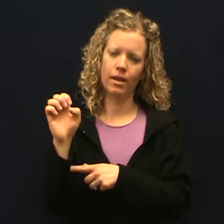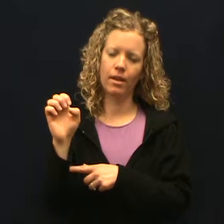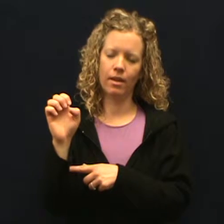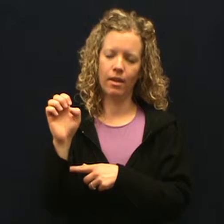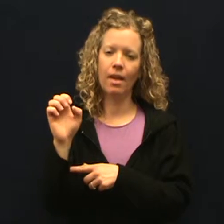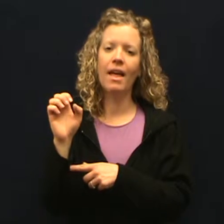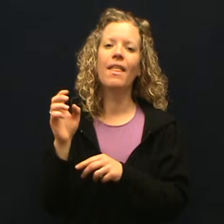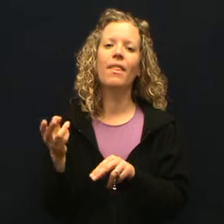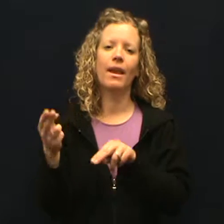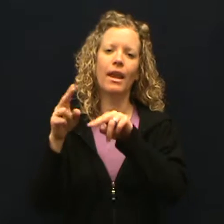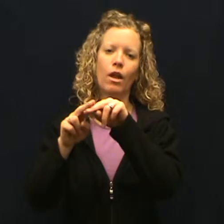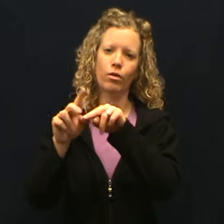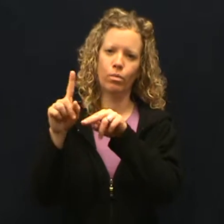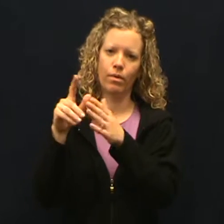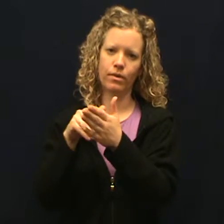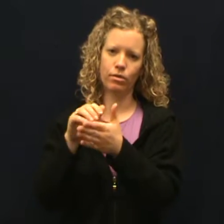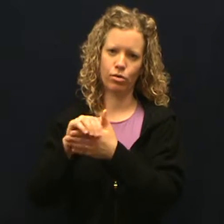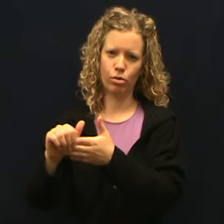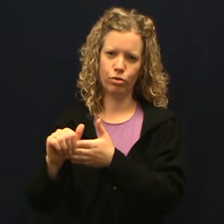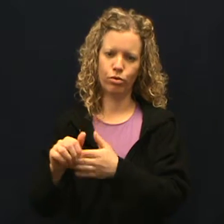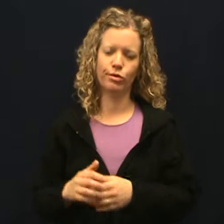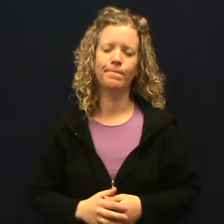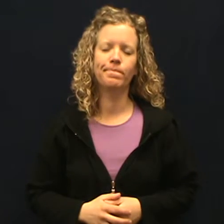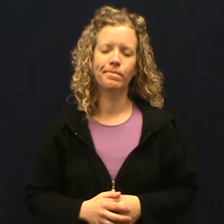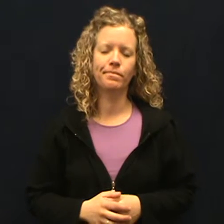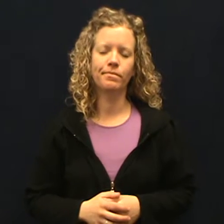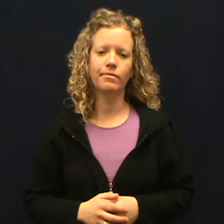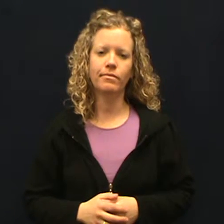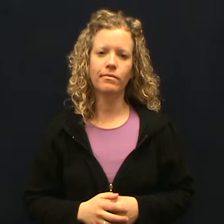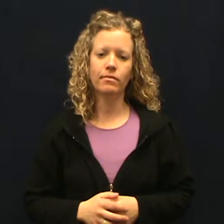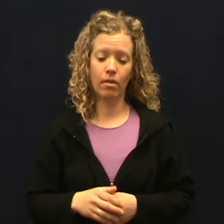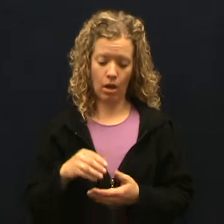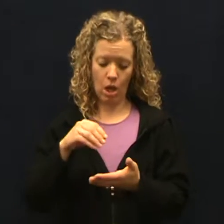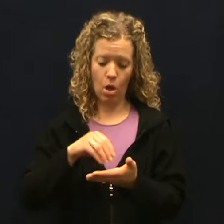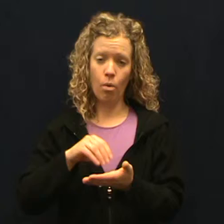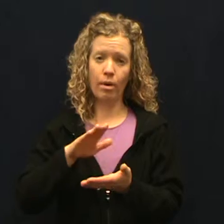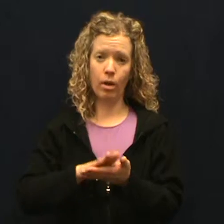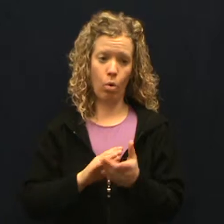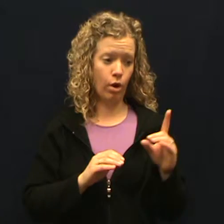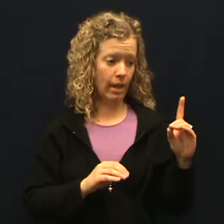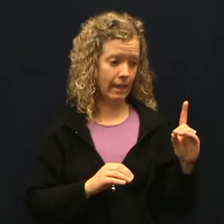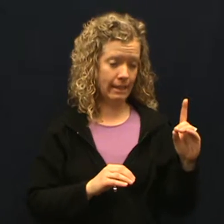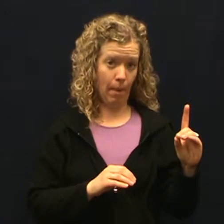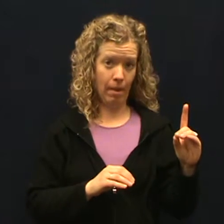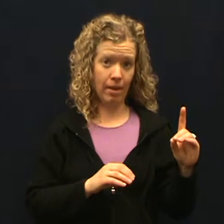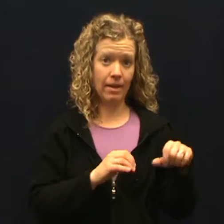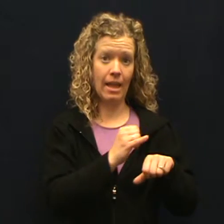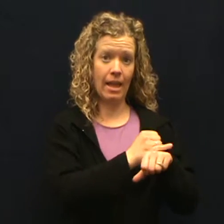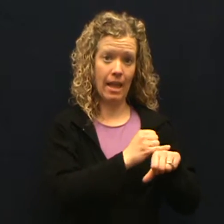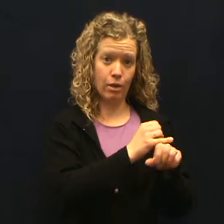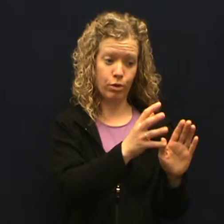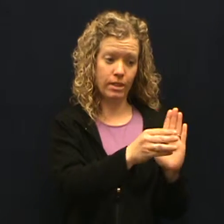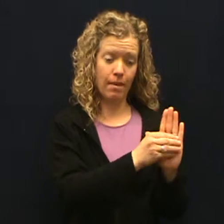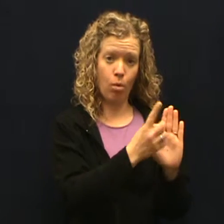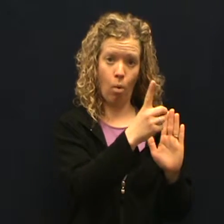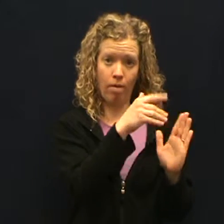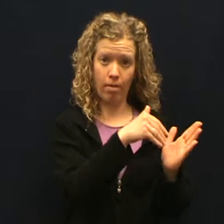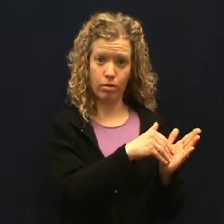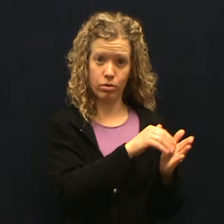increase by $1,000. So we record that, a debit to interest receivable for $1,000, assets